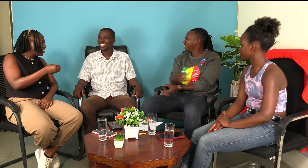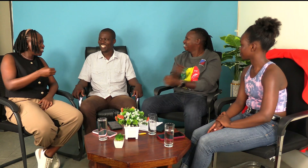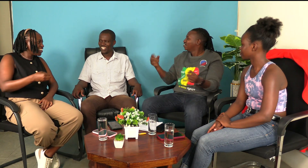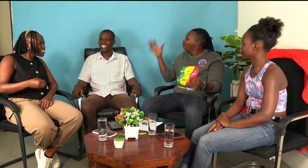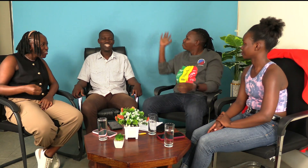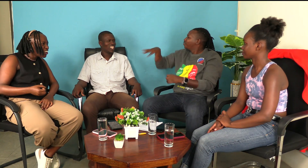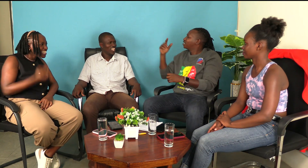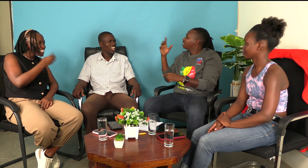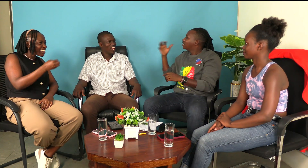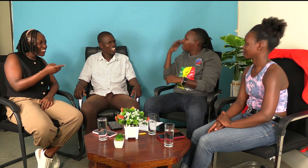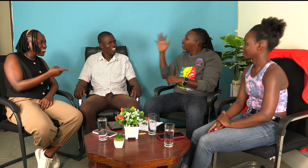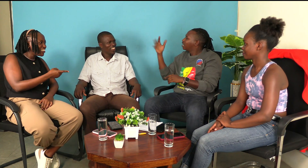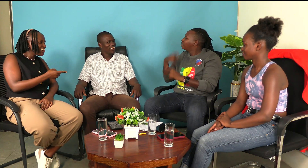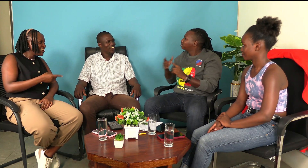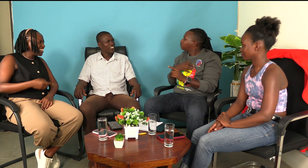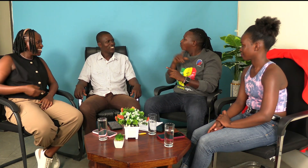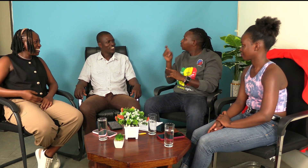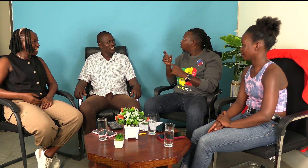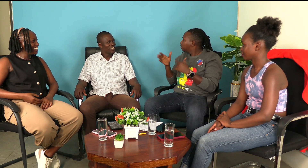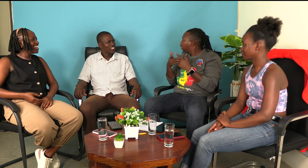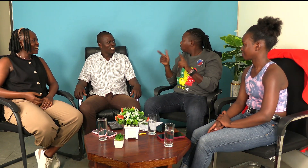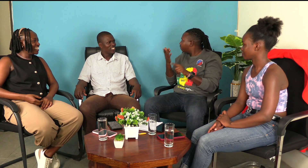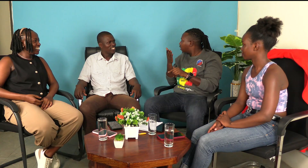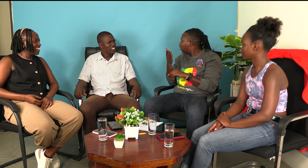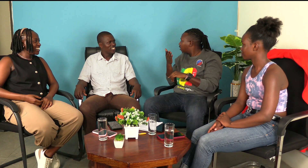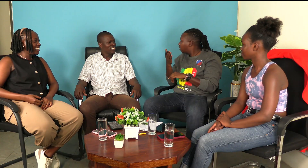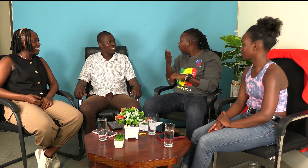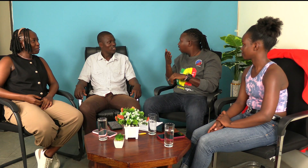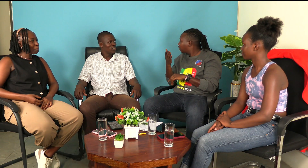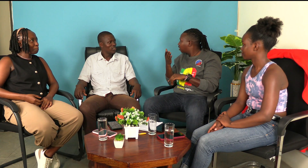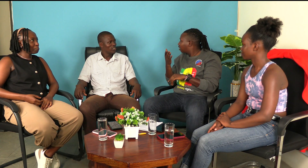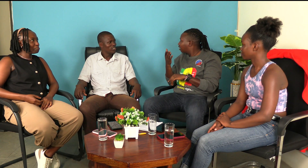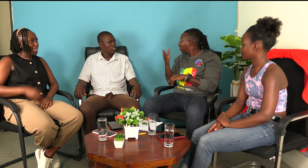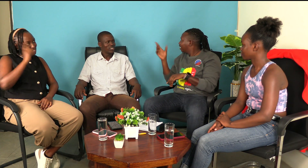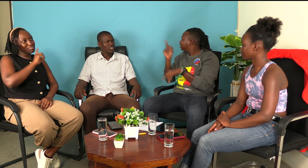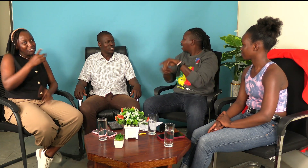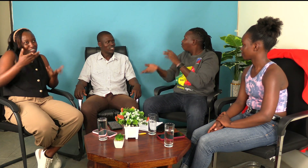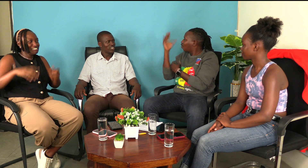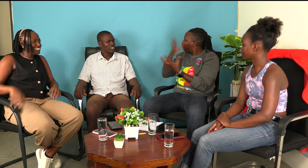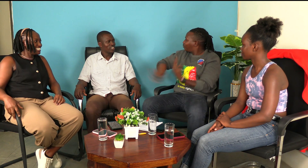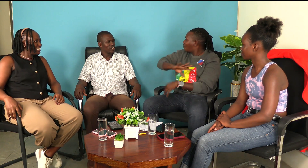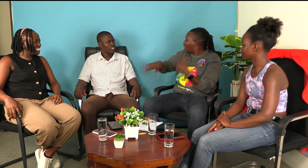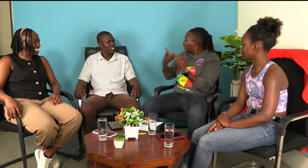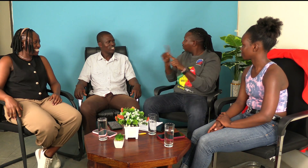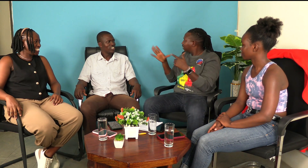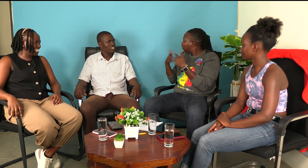Yes. trying Well, to communicate. stopped. You don't understand me. Hmm? You don't understand me. But my question is, during the Tower of Babel, was there the same